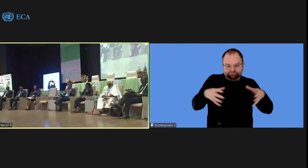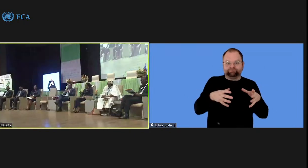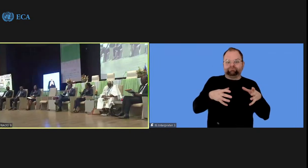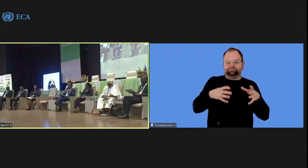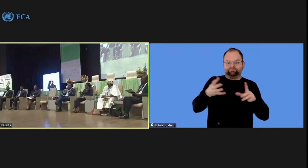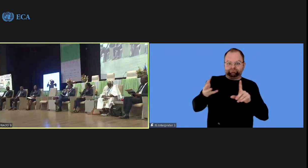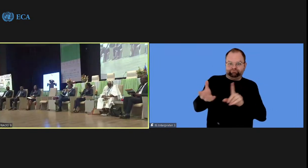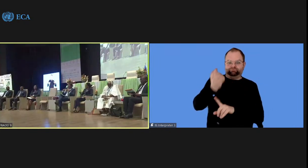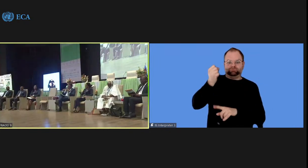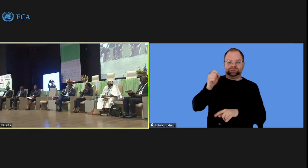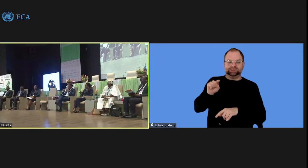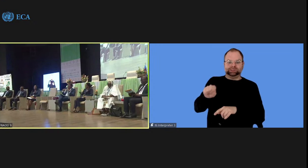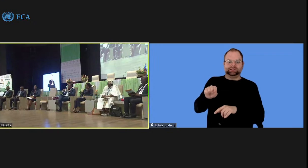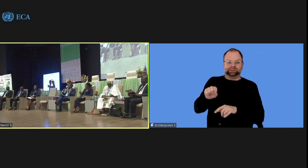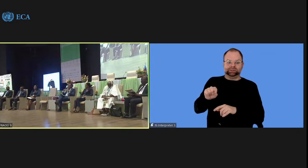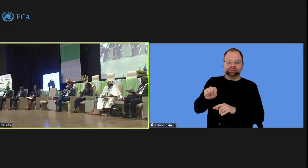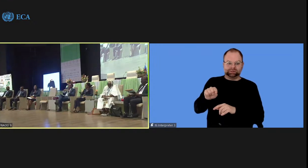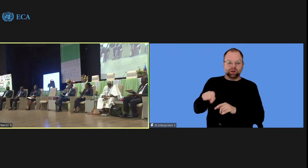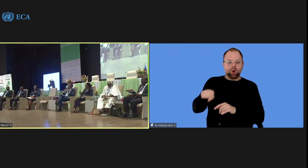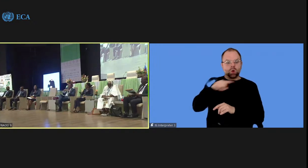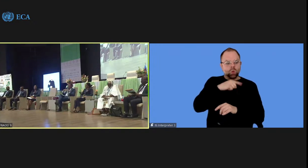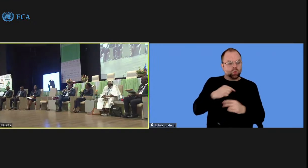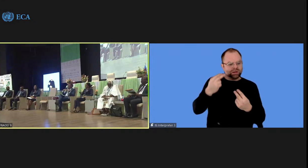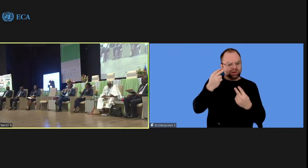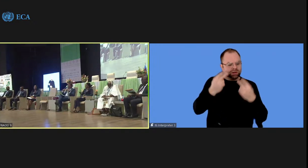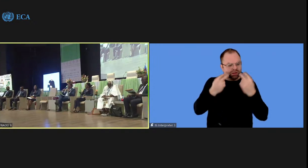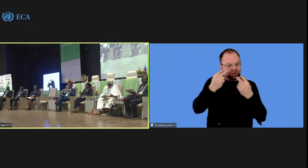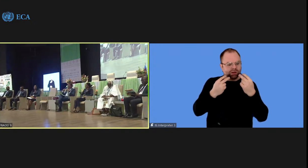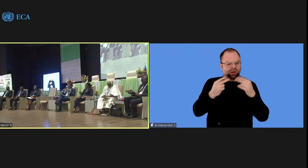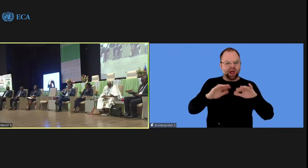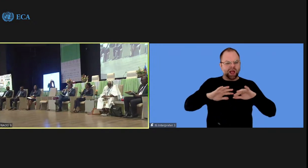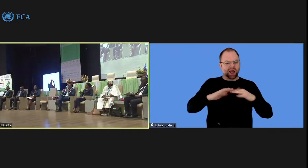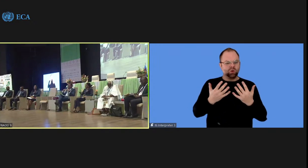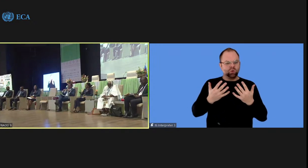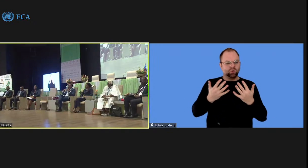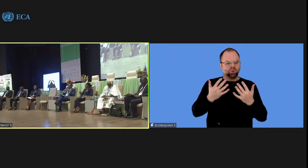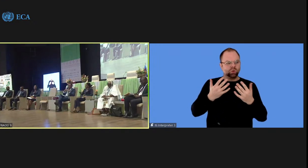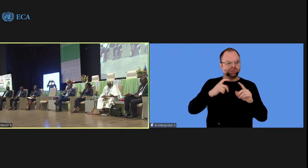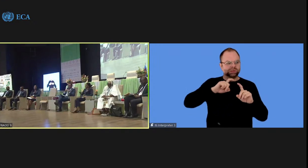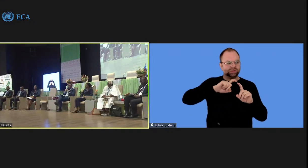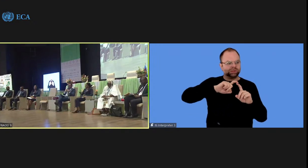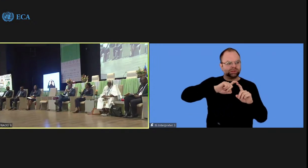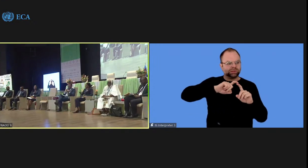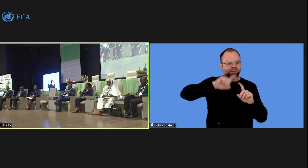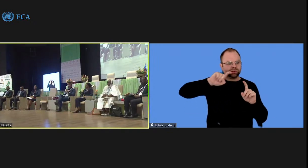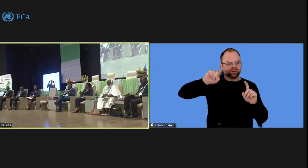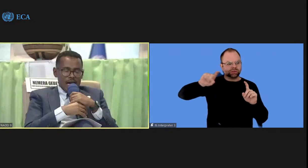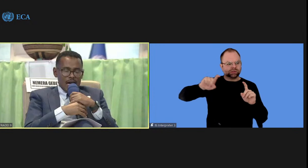individually as a countries, collectively as a region, and also as a global international